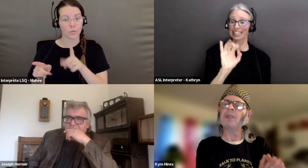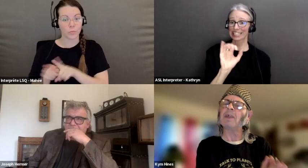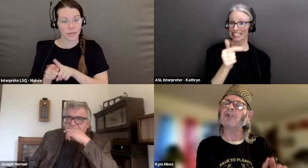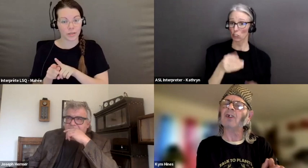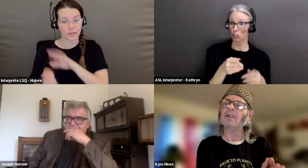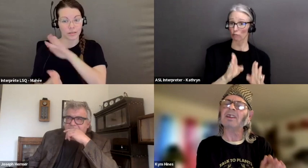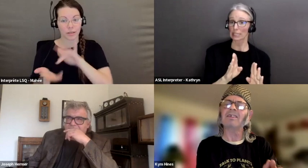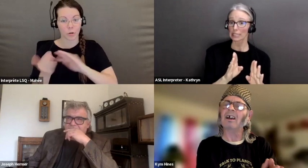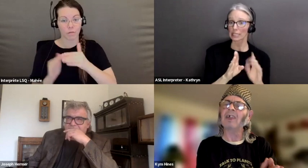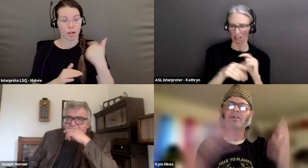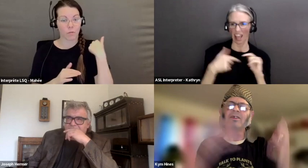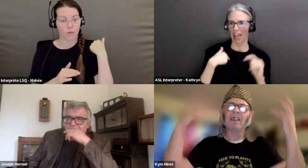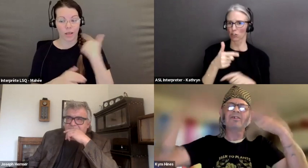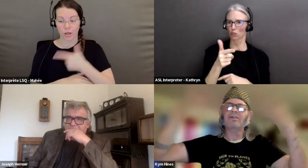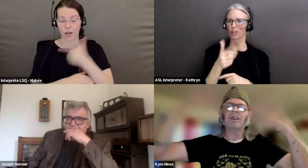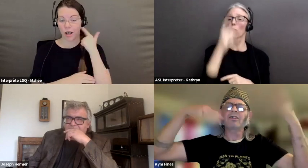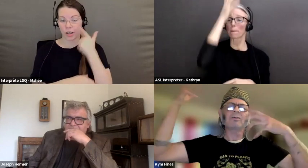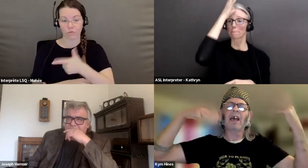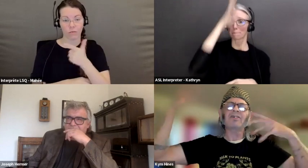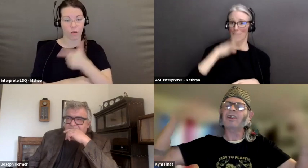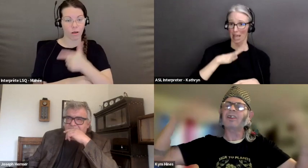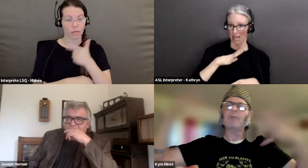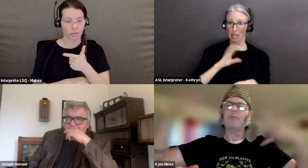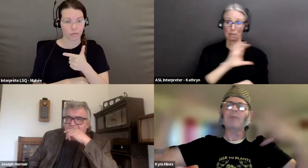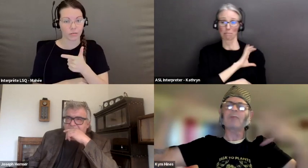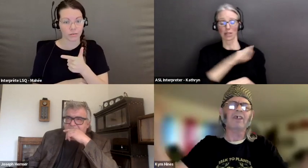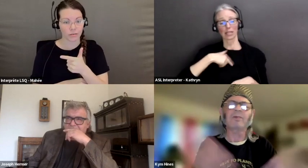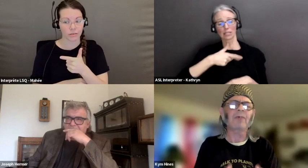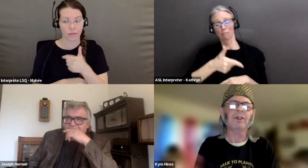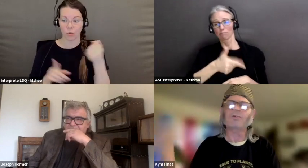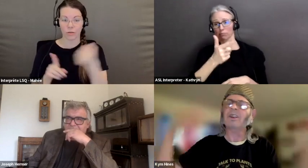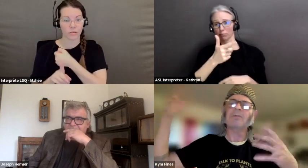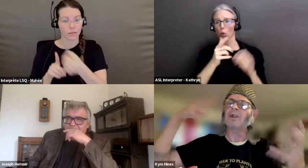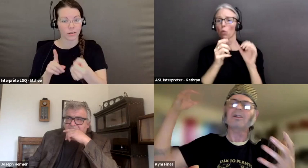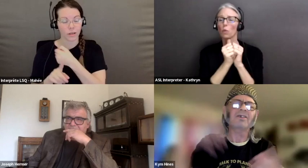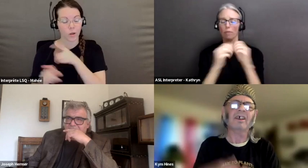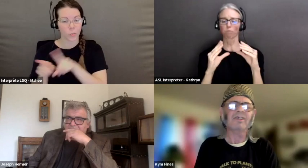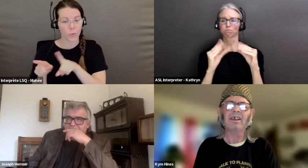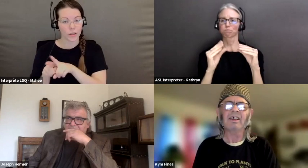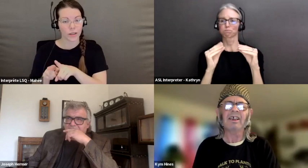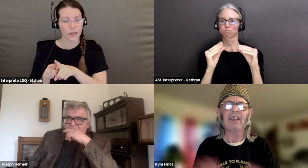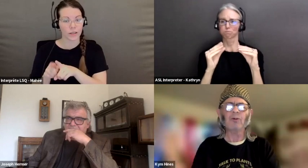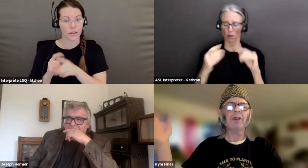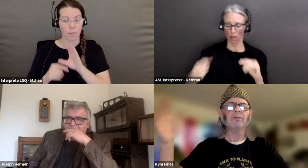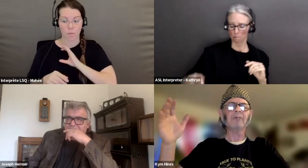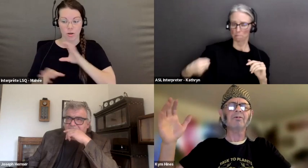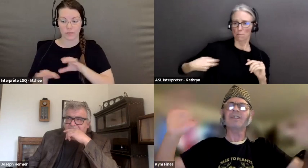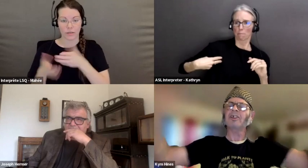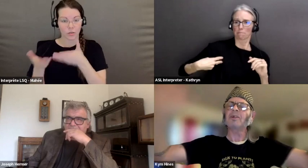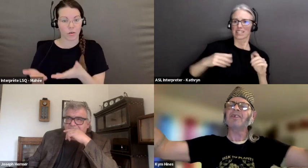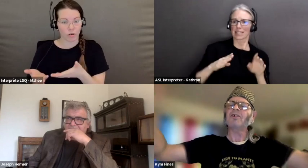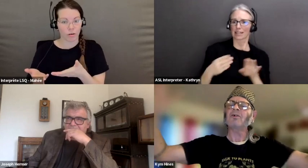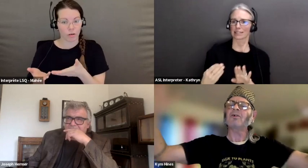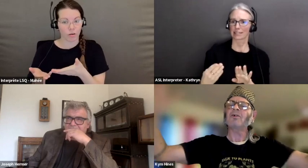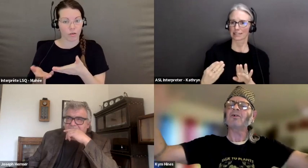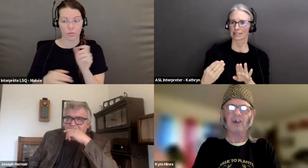the beanbag shotgun and died because he had, you know, accidental pepper spray in his eye or whatever, and he was trying to get milk on his eyes, and everybody around is telling the